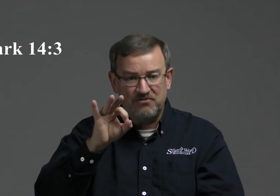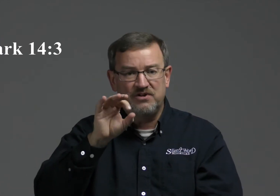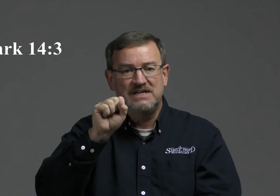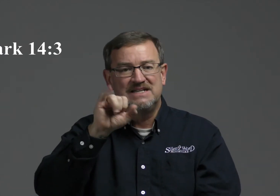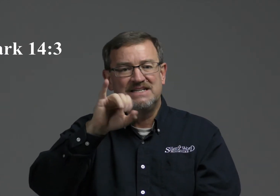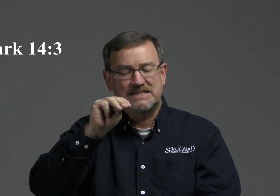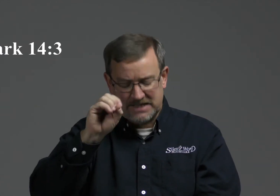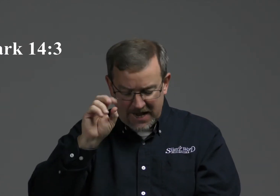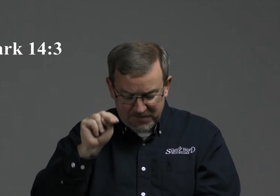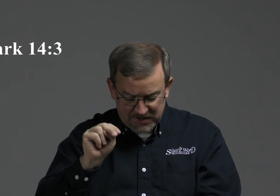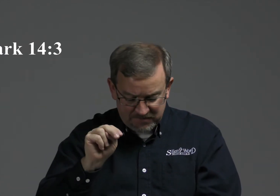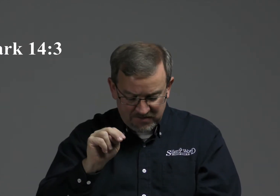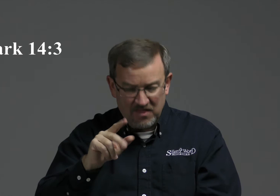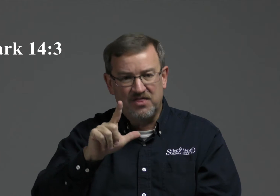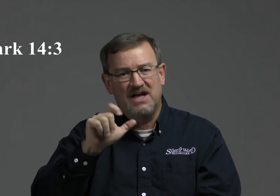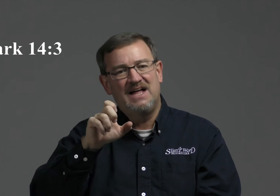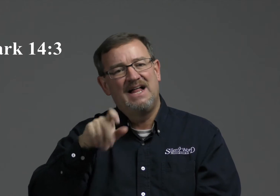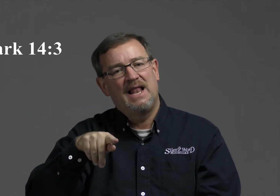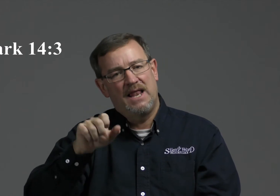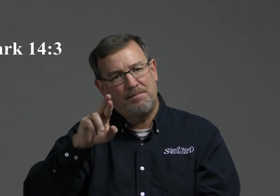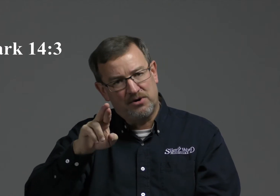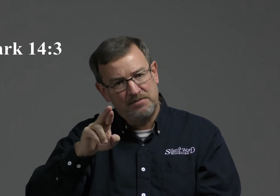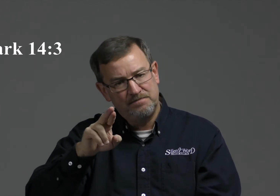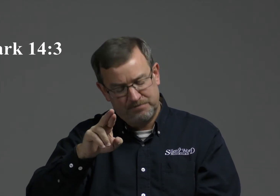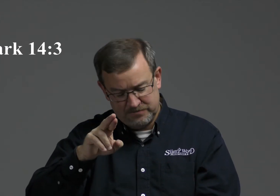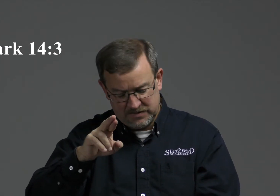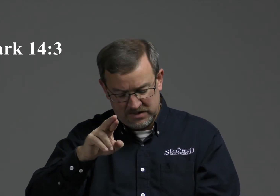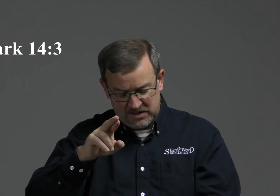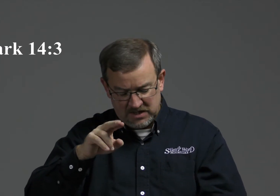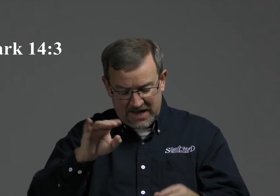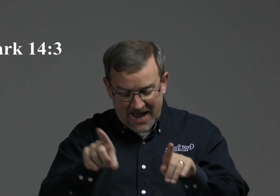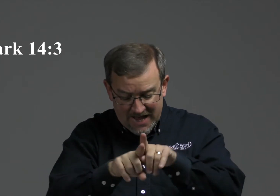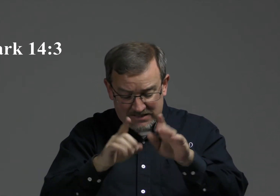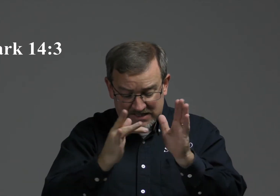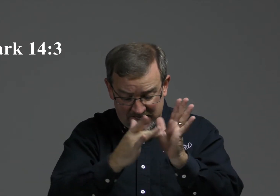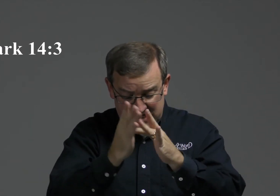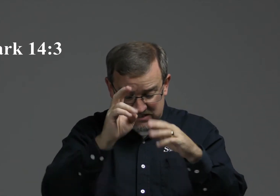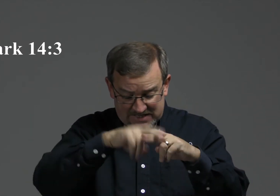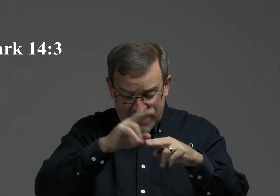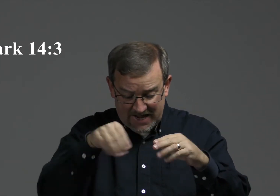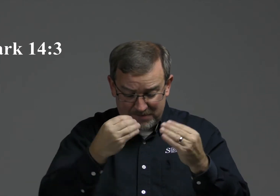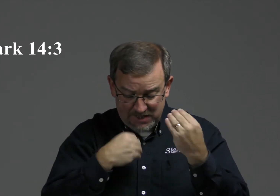of Simon the leper, as he sat at